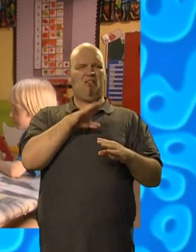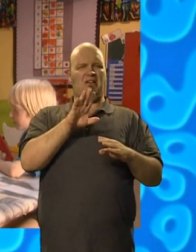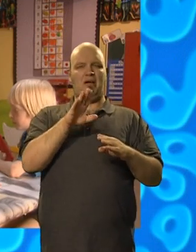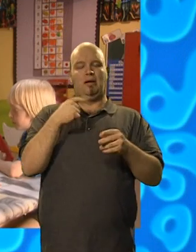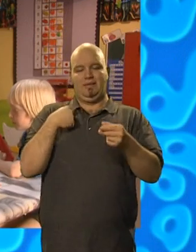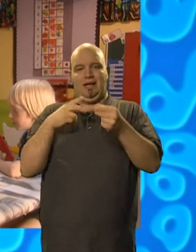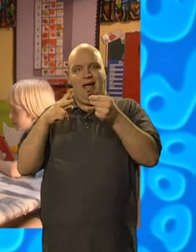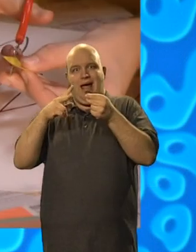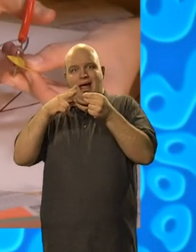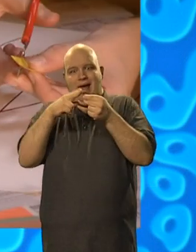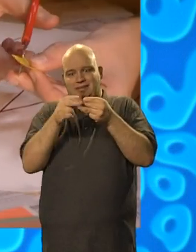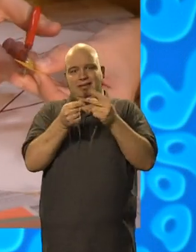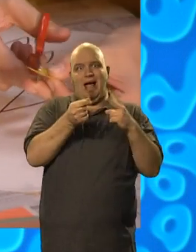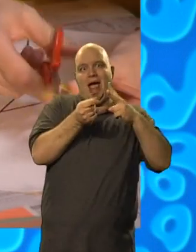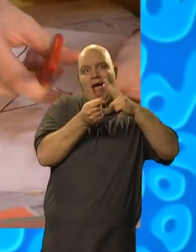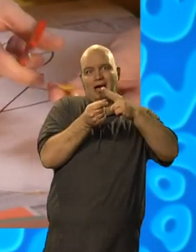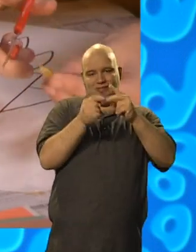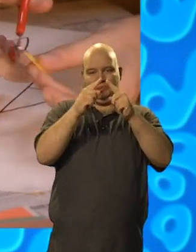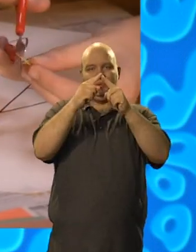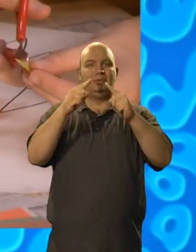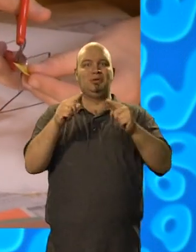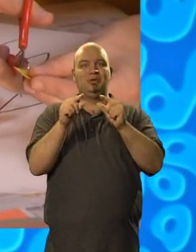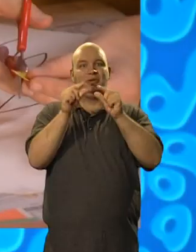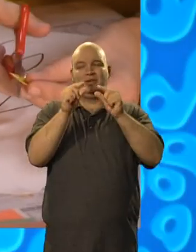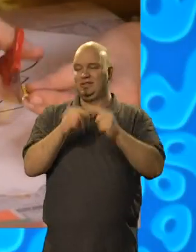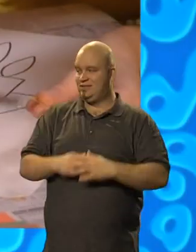So, what we're going to do, I'm going to cut it.